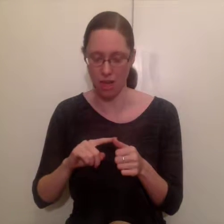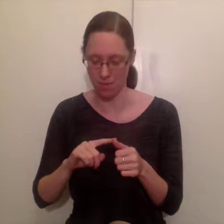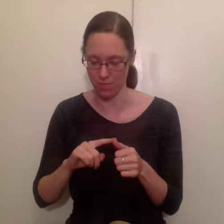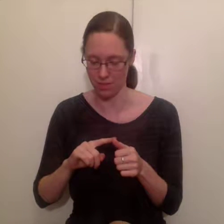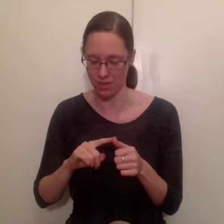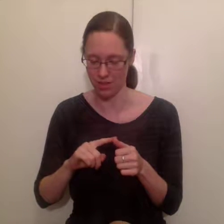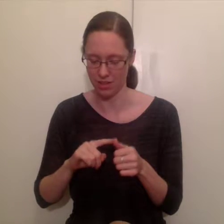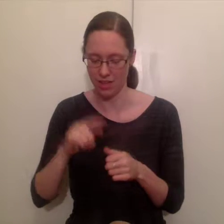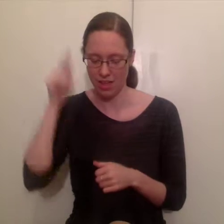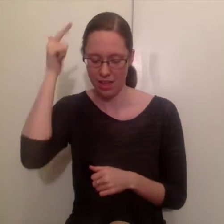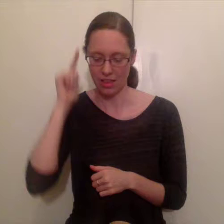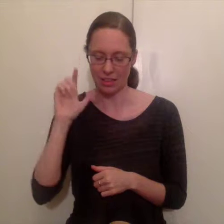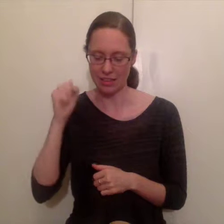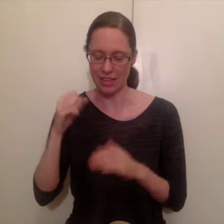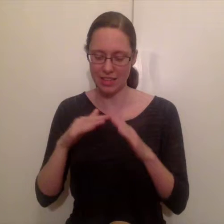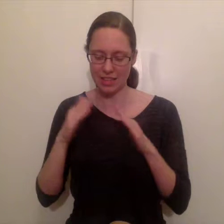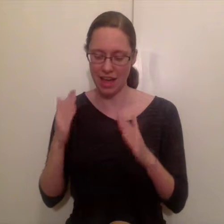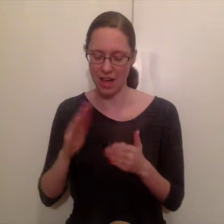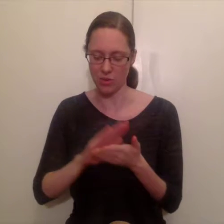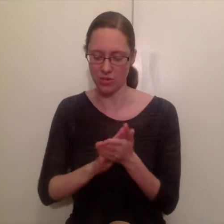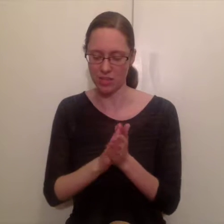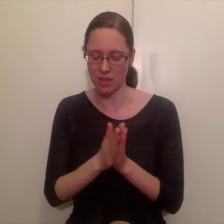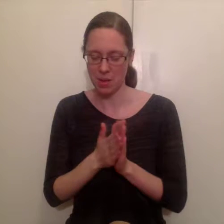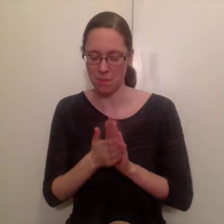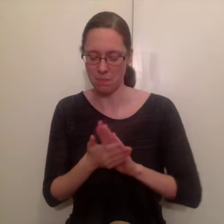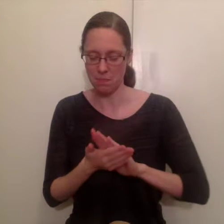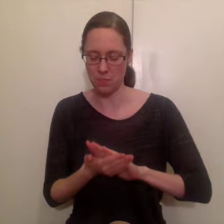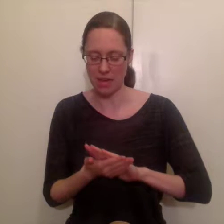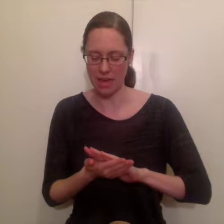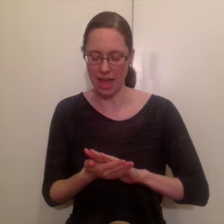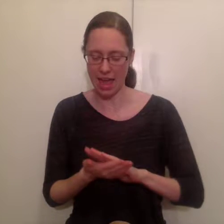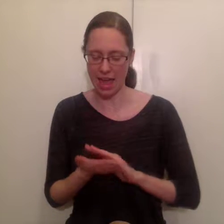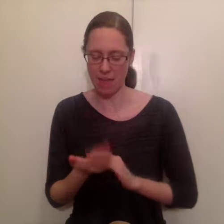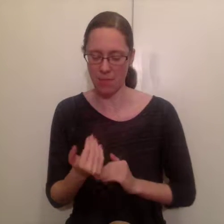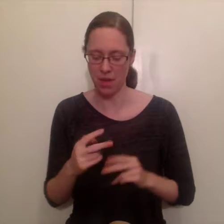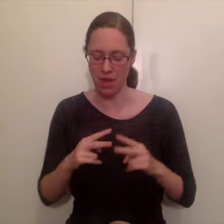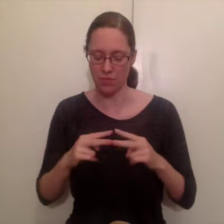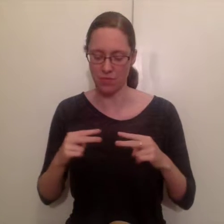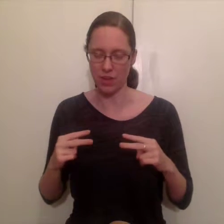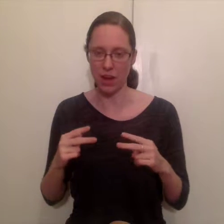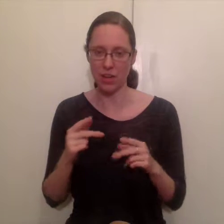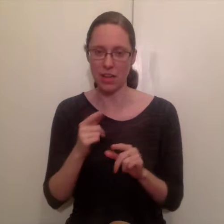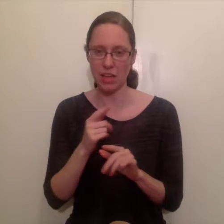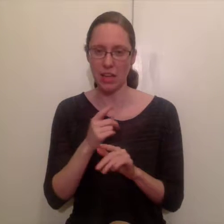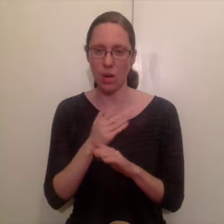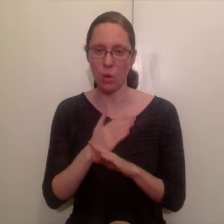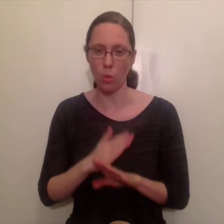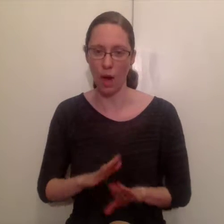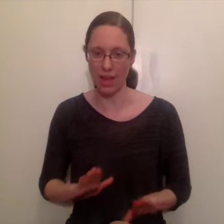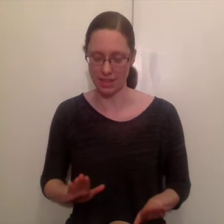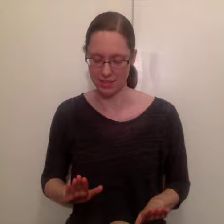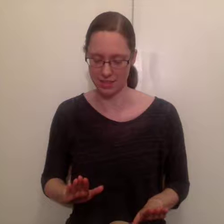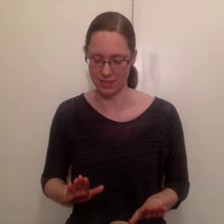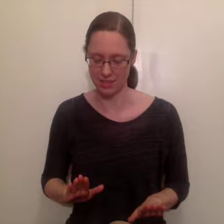thumb, Leah's house became very quiet.